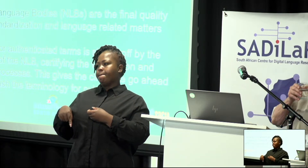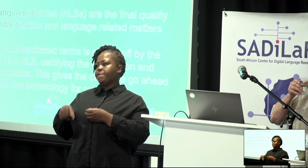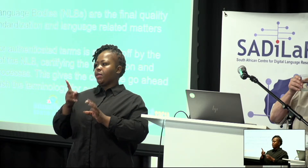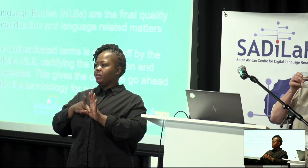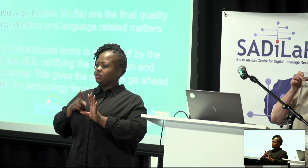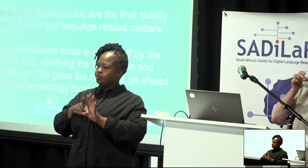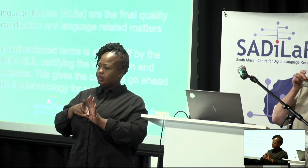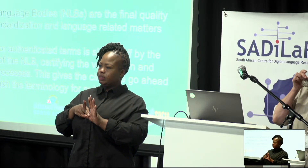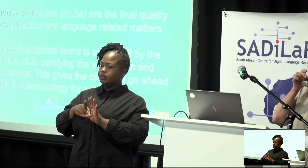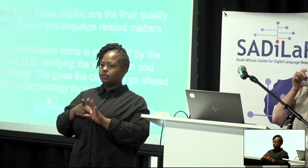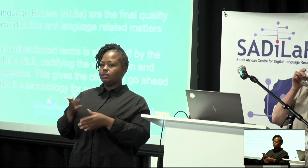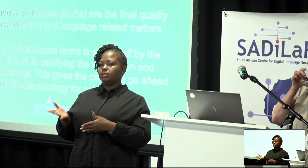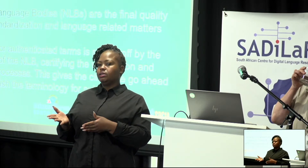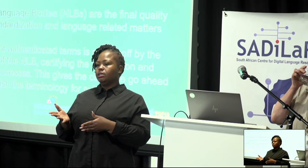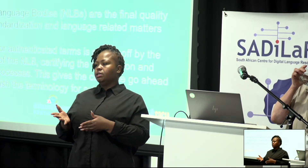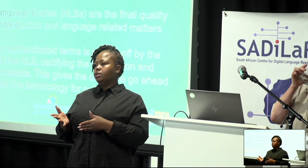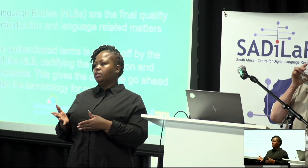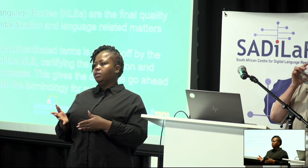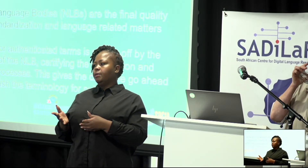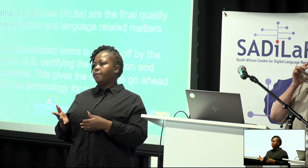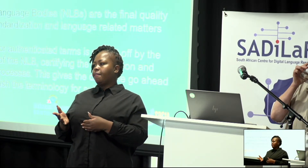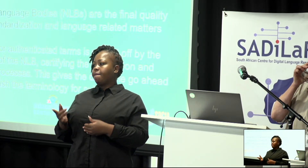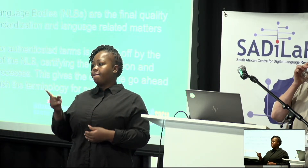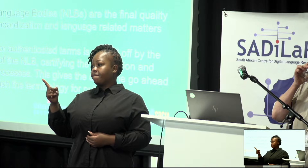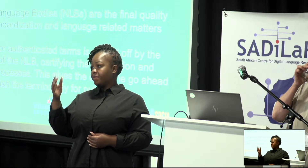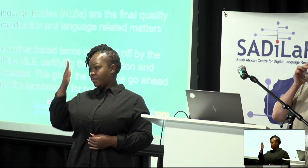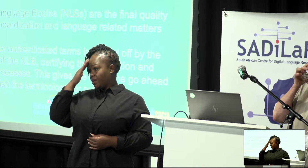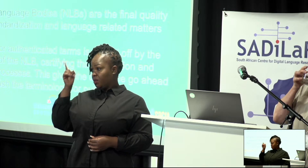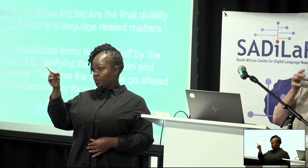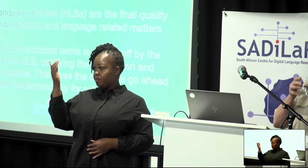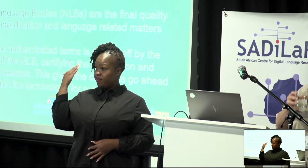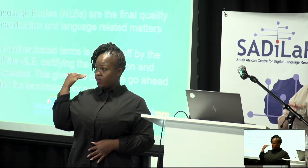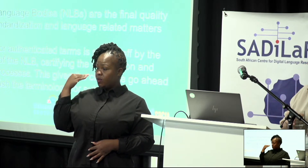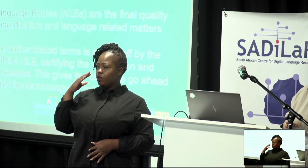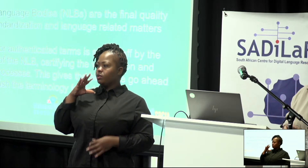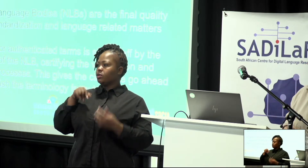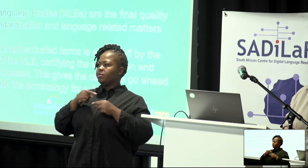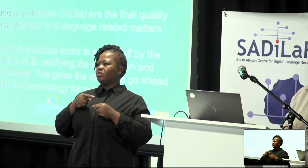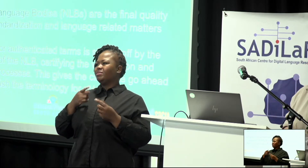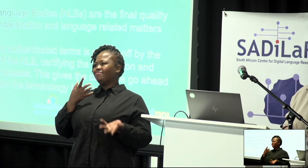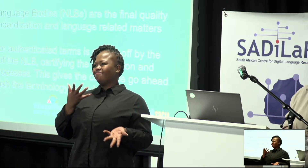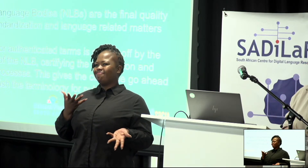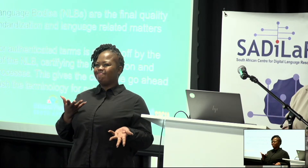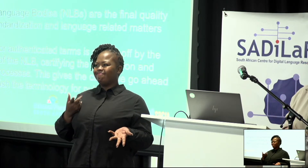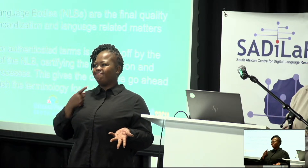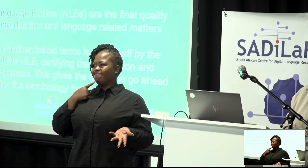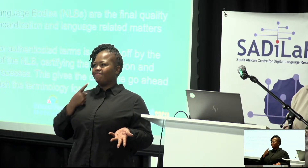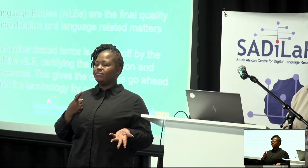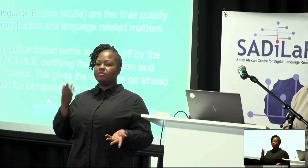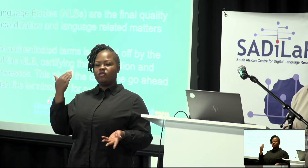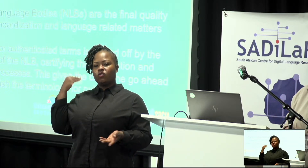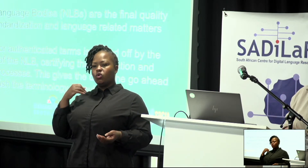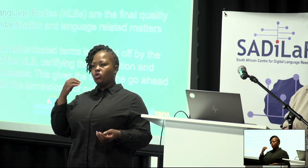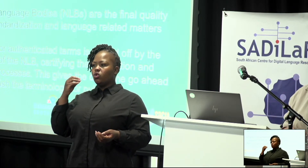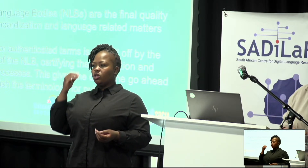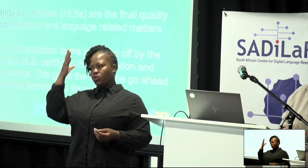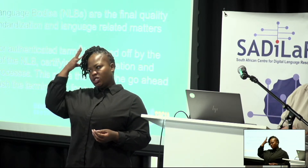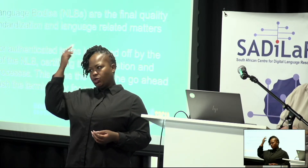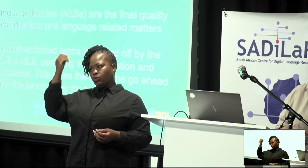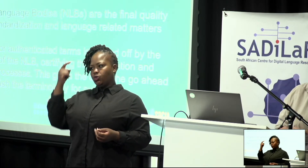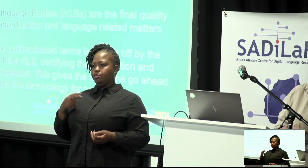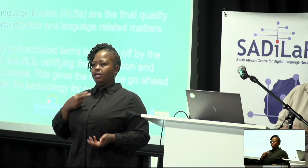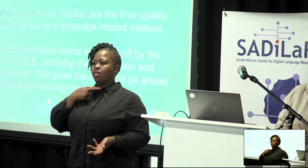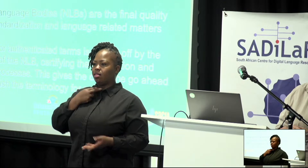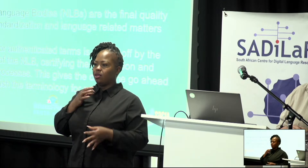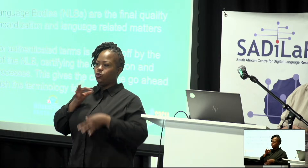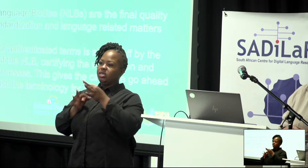the knowledge. And I know the gentleman spoke about not being able, he was in Lesotho and whatnot.